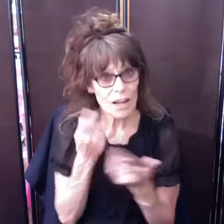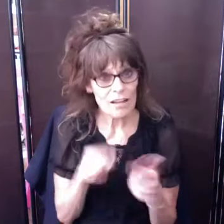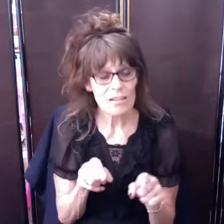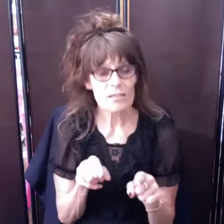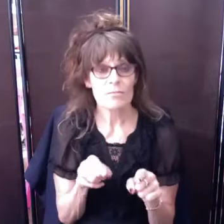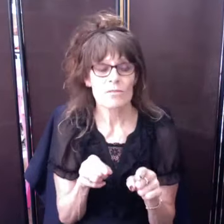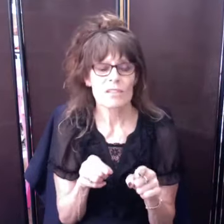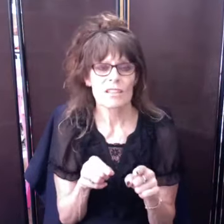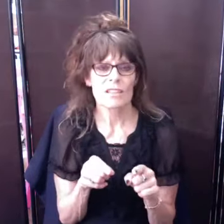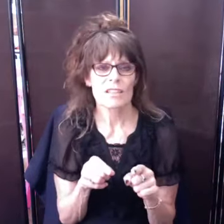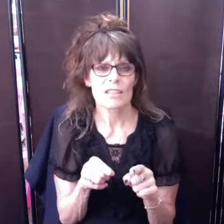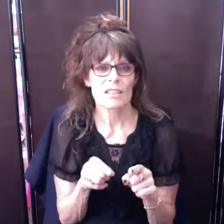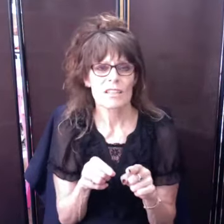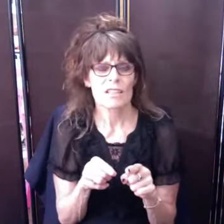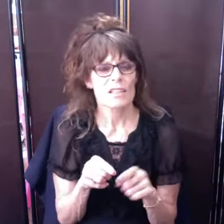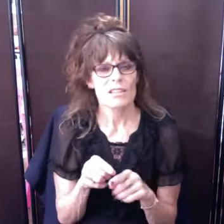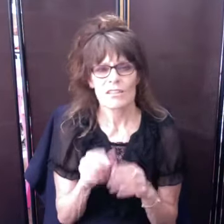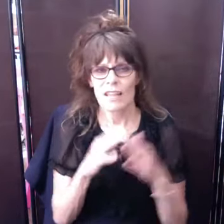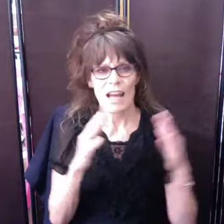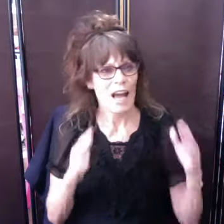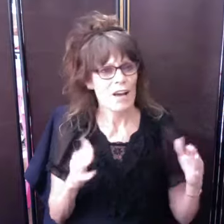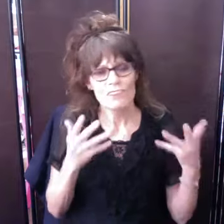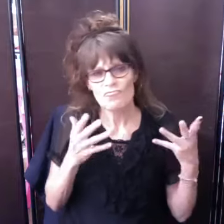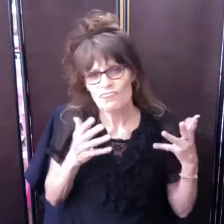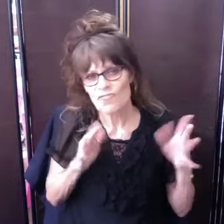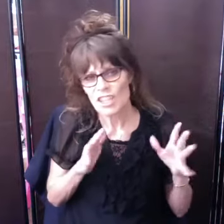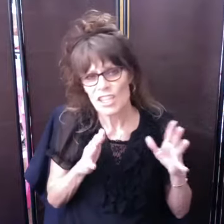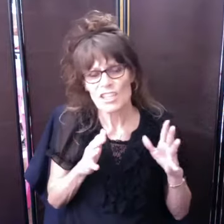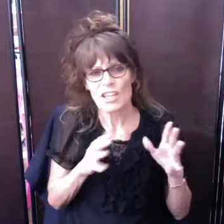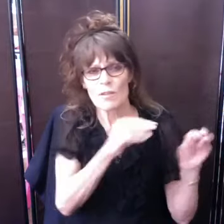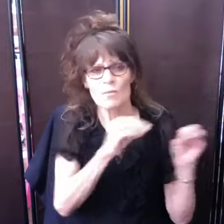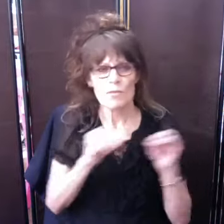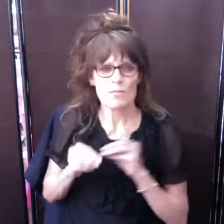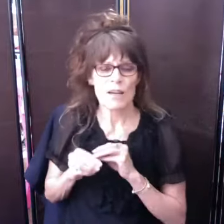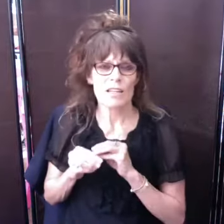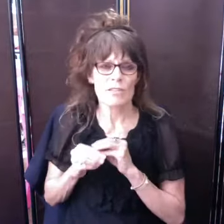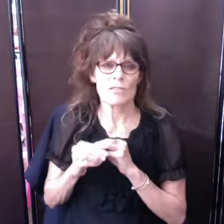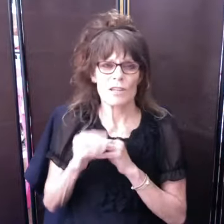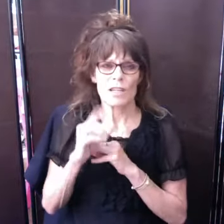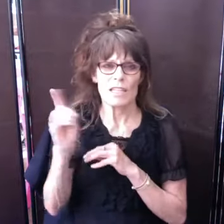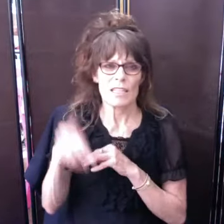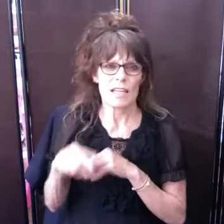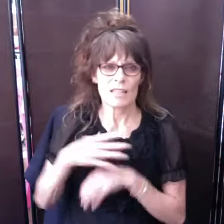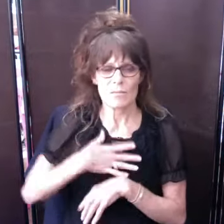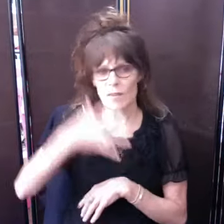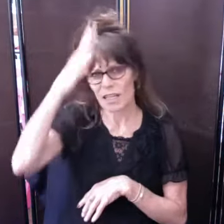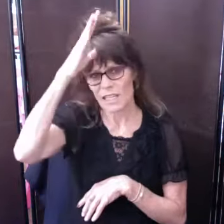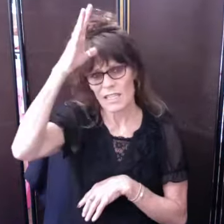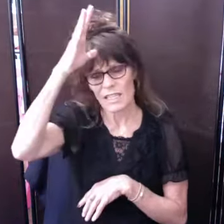closed that house up as quick as we could, and we came back to Dallas. And I had a real father living, and he didn't make himself known. And my stepdad, we had a